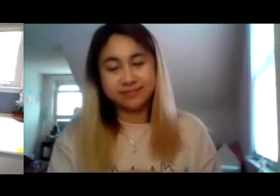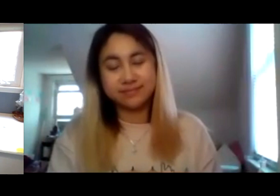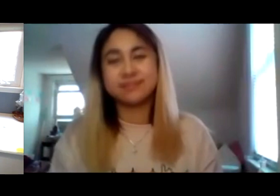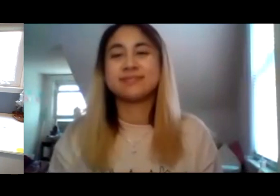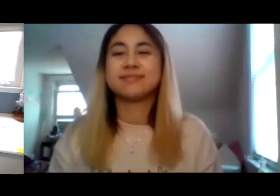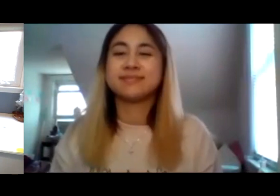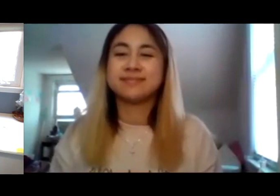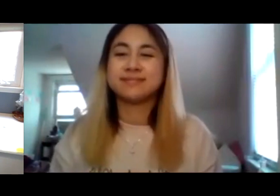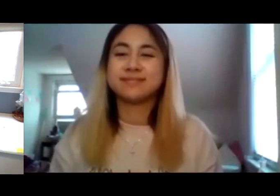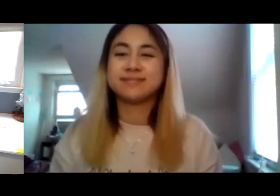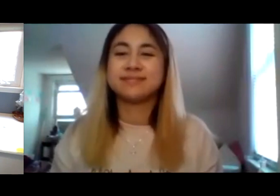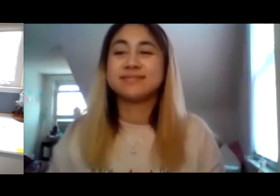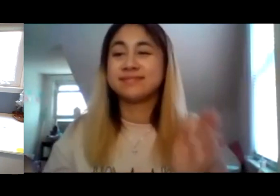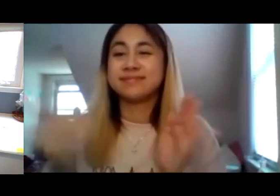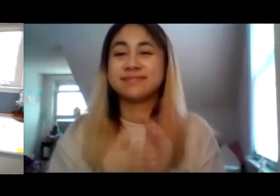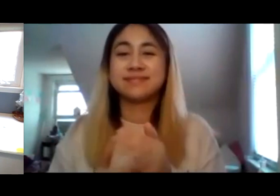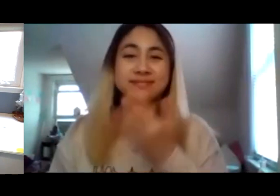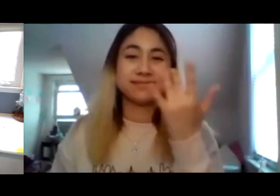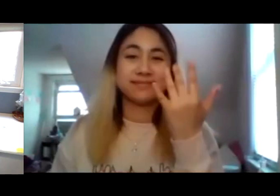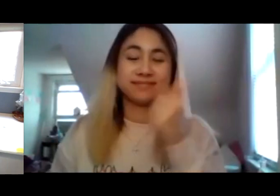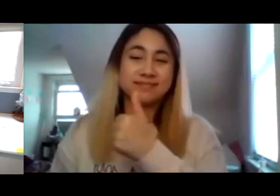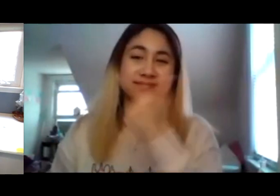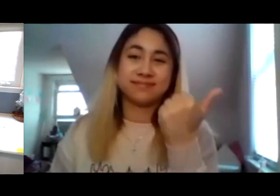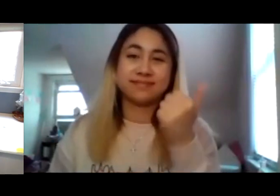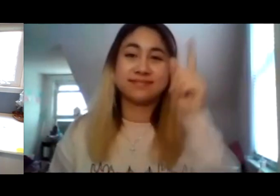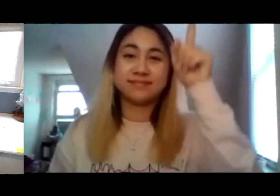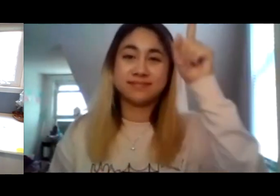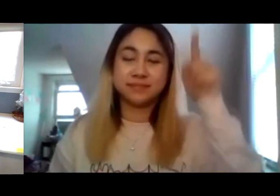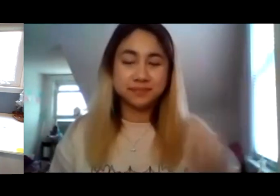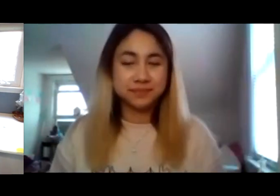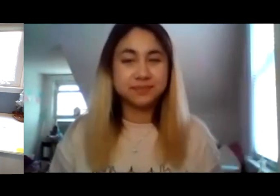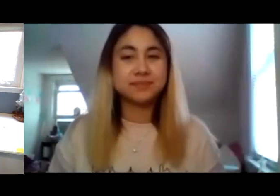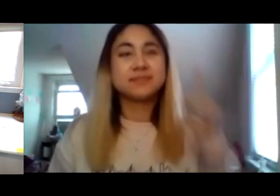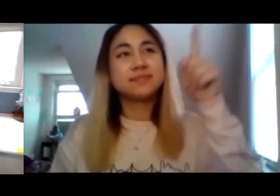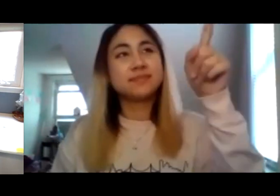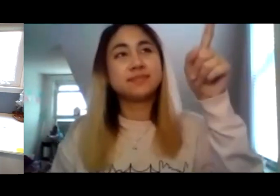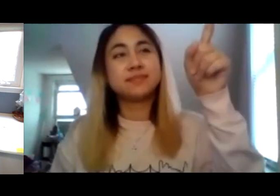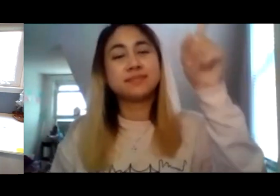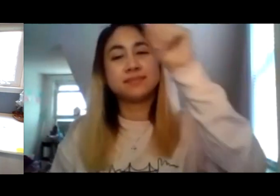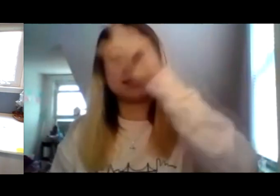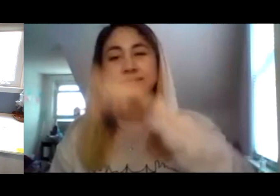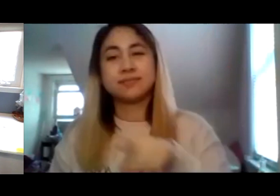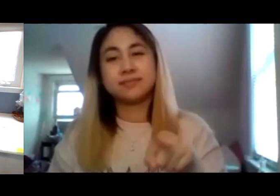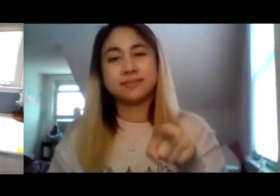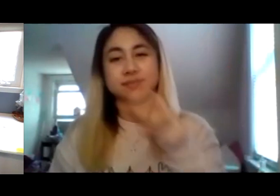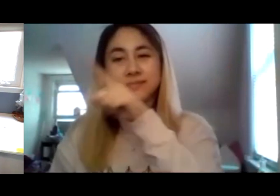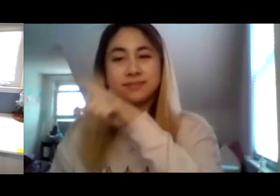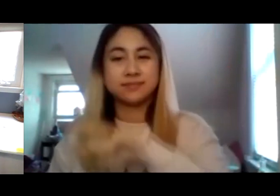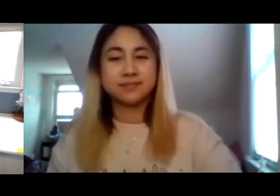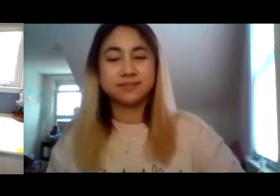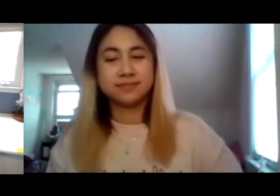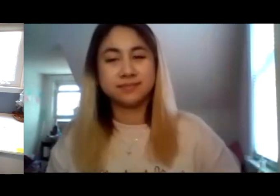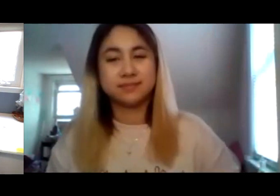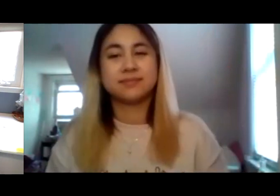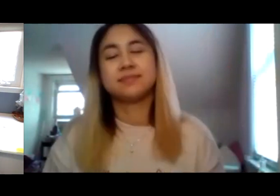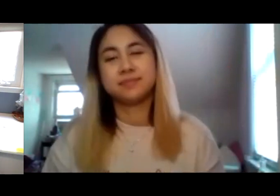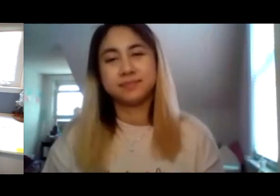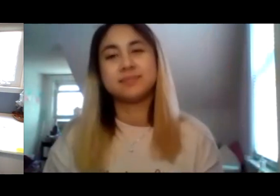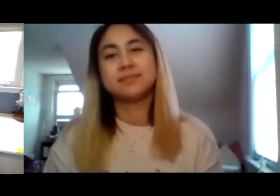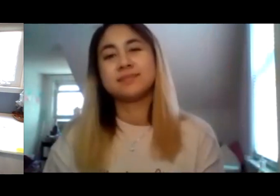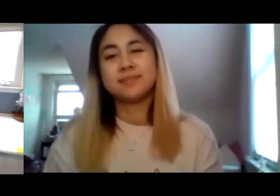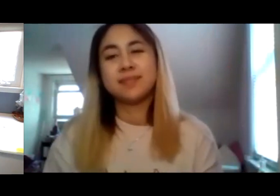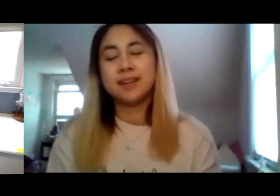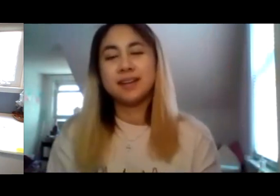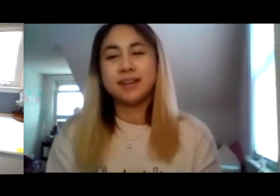a little curve. And with our other hand, we point up, we go down, we have a little curve and a little